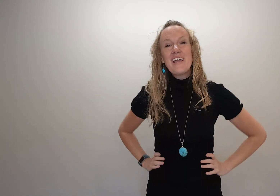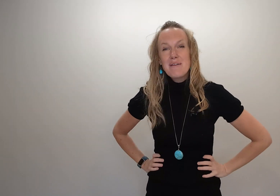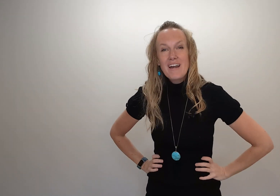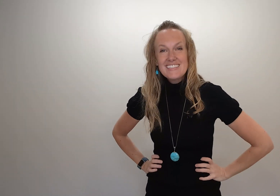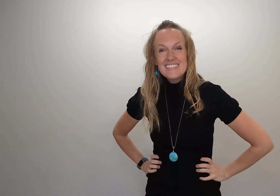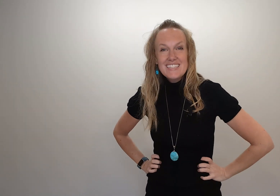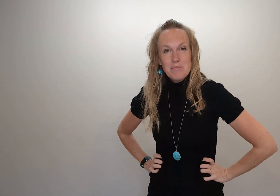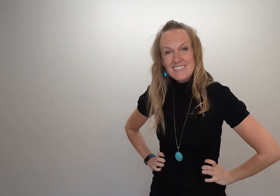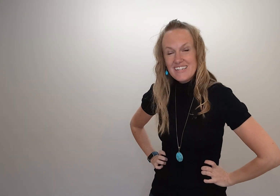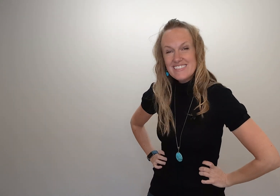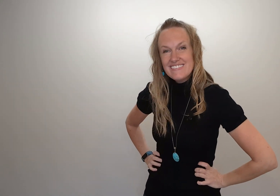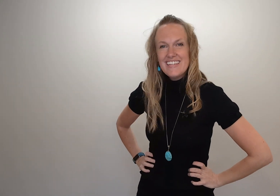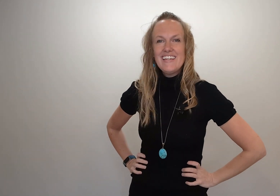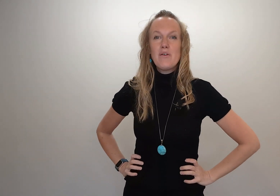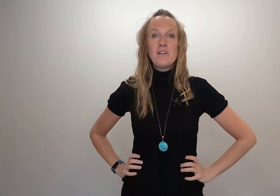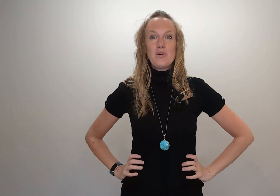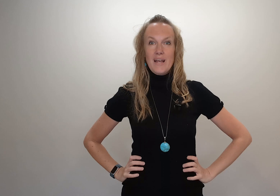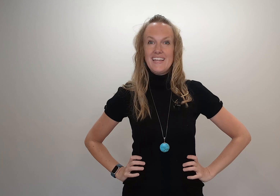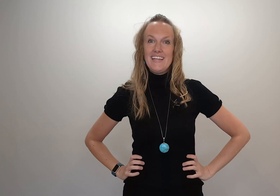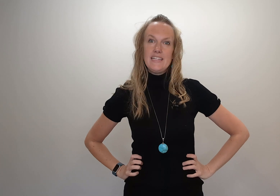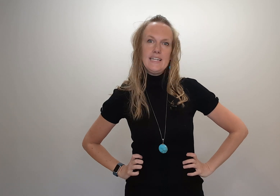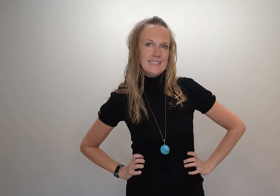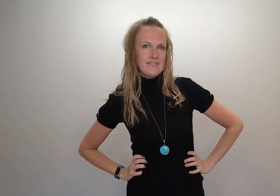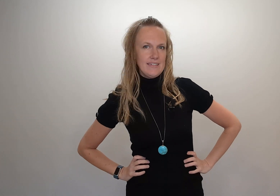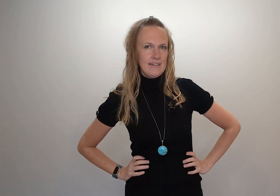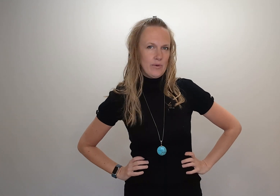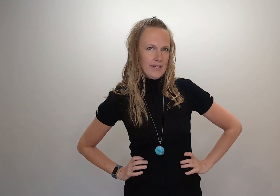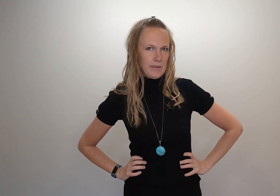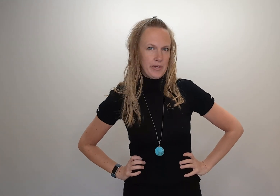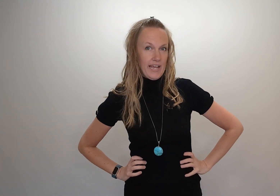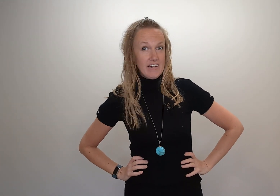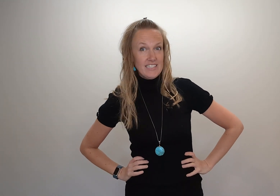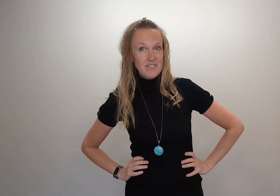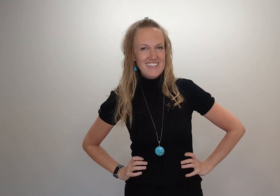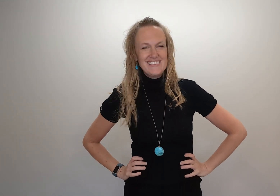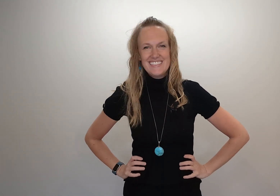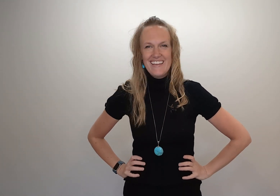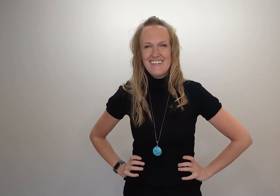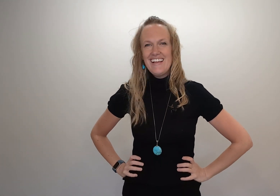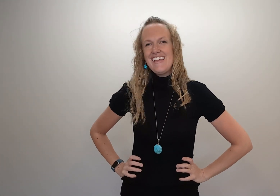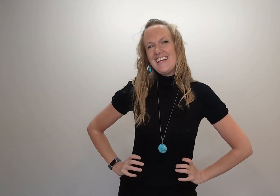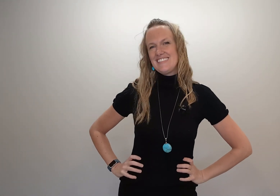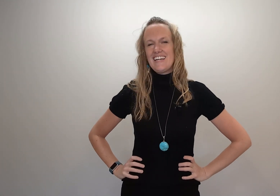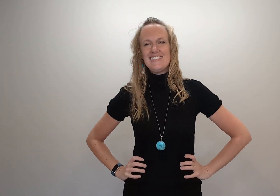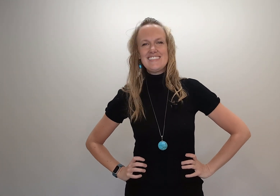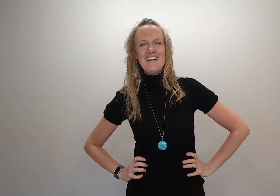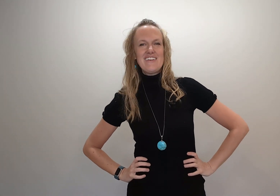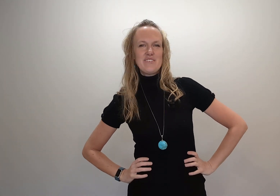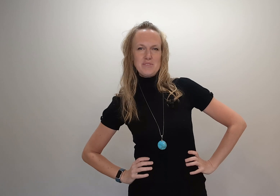Okay, practice that as many times as you need. And when you're ready, in the next video, we're going to put everything we learned together and sign this song from